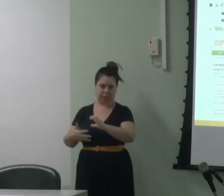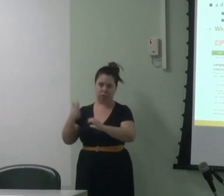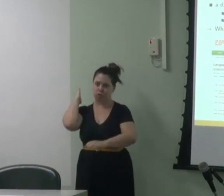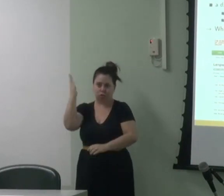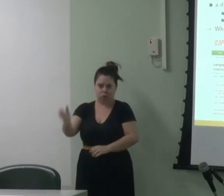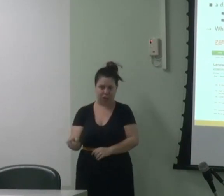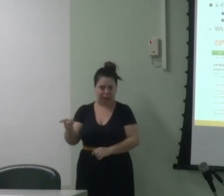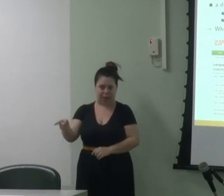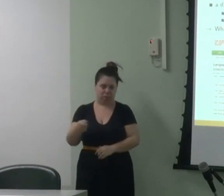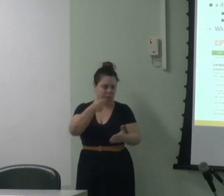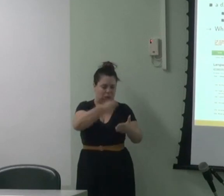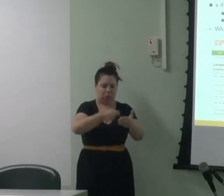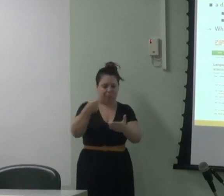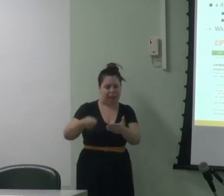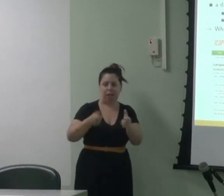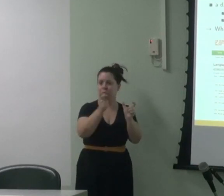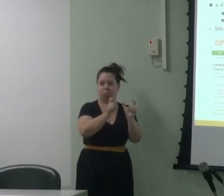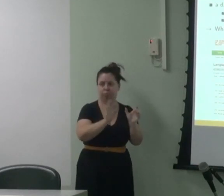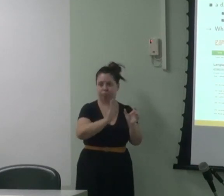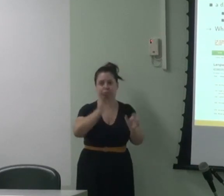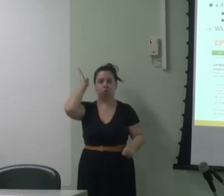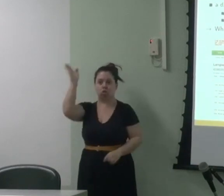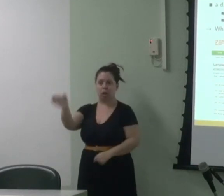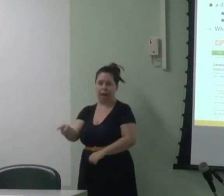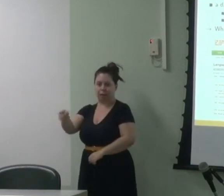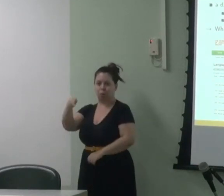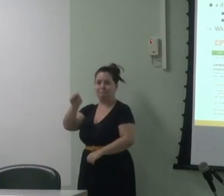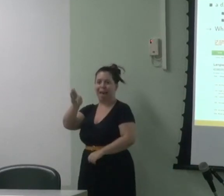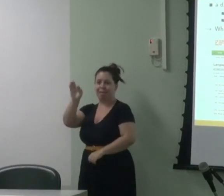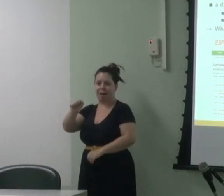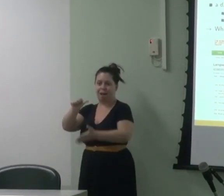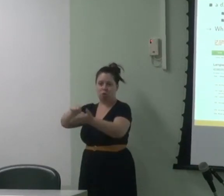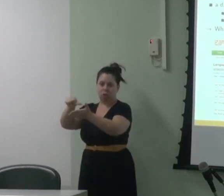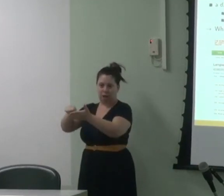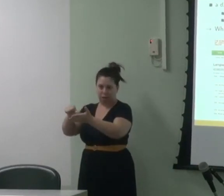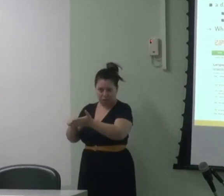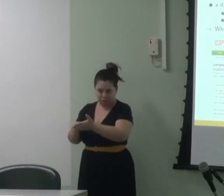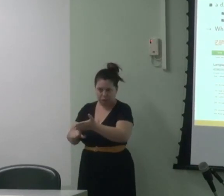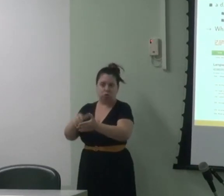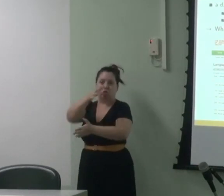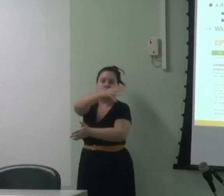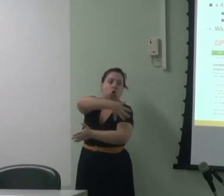phonological, morphological, syntactic, and lexical information about languages.